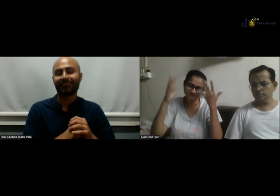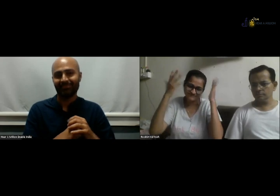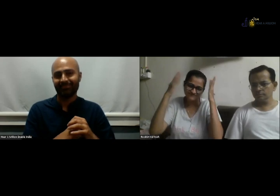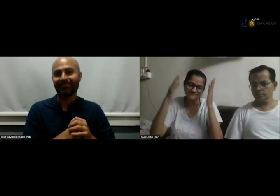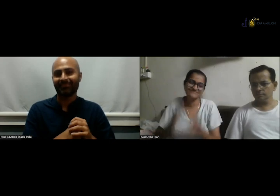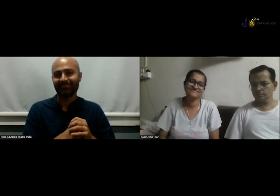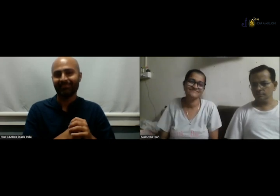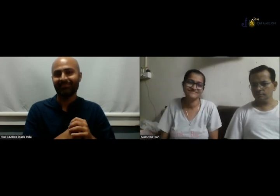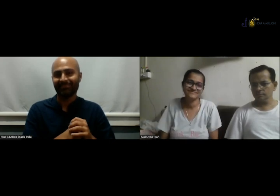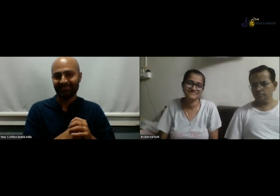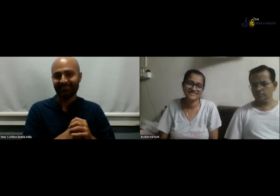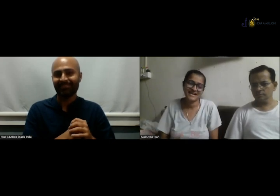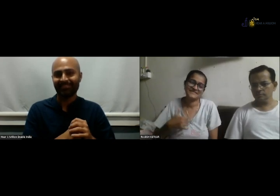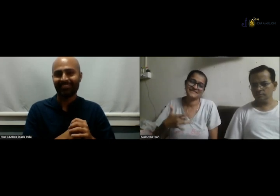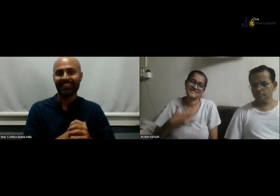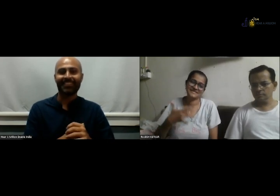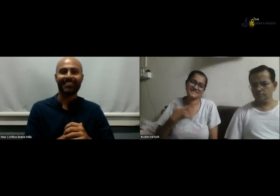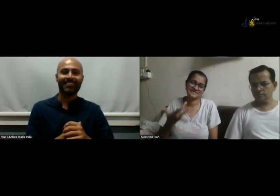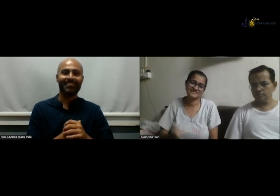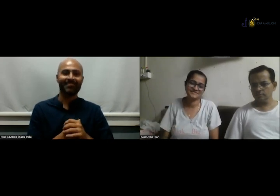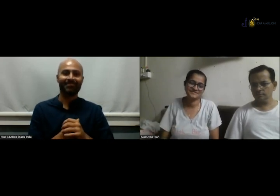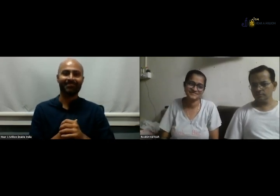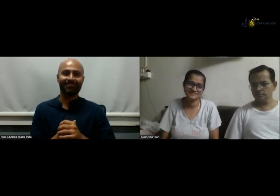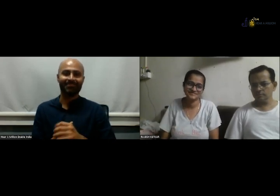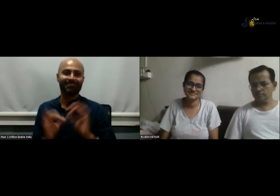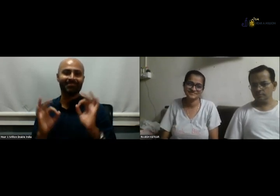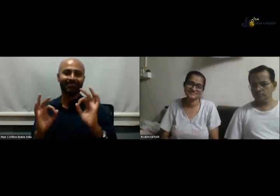10th standard, and Sudamani must be proud of him.